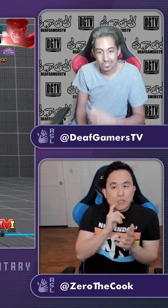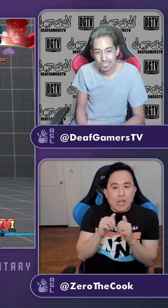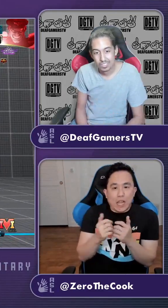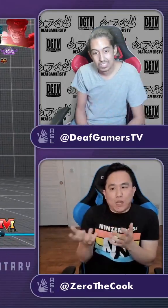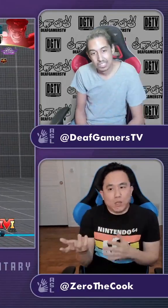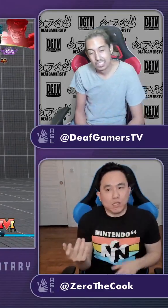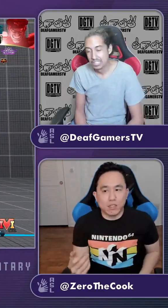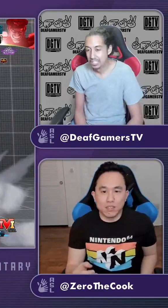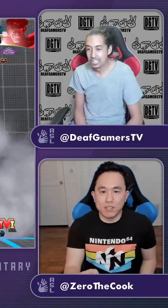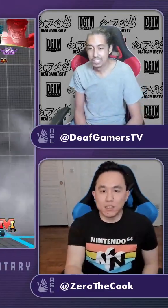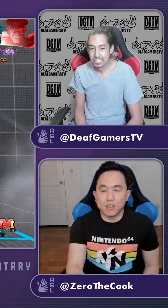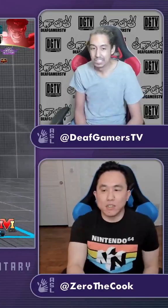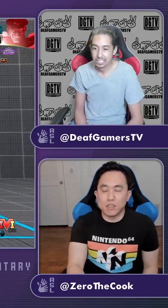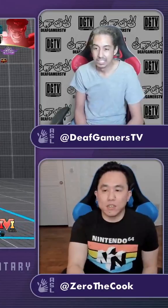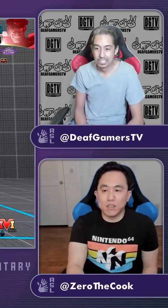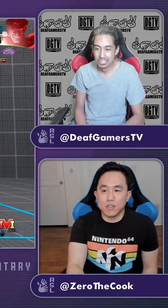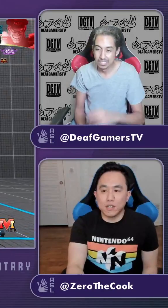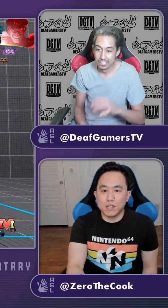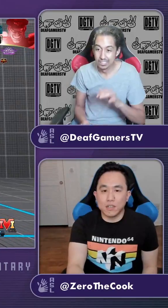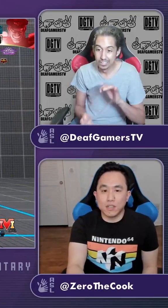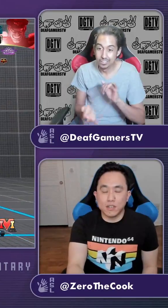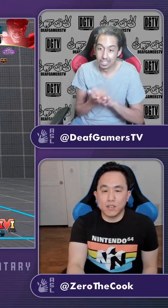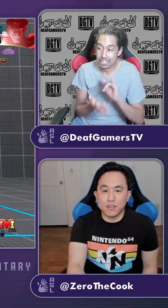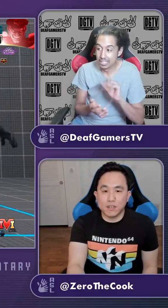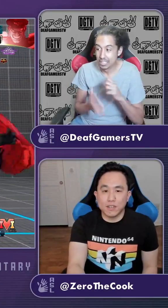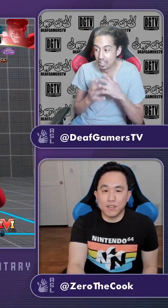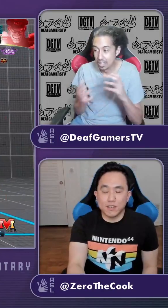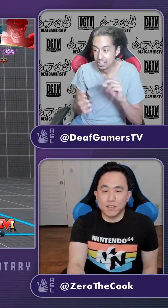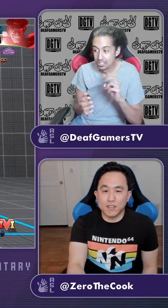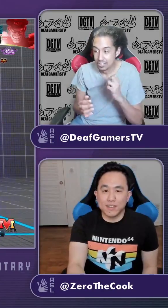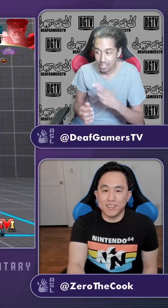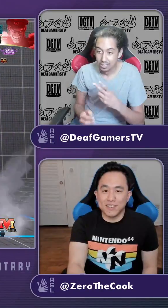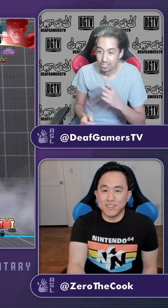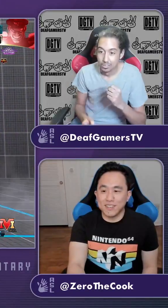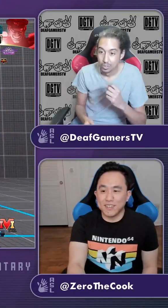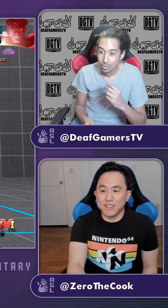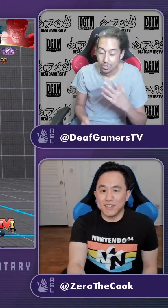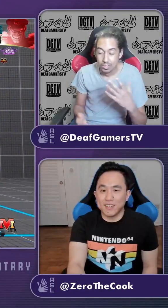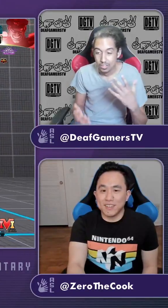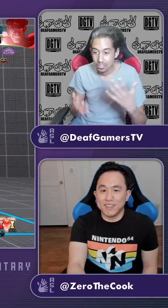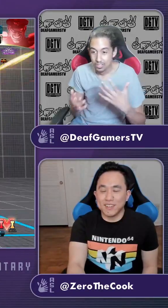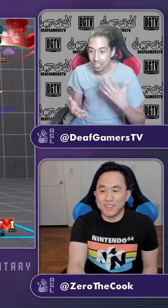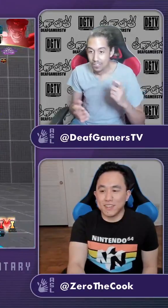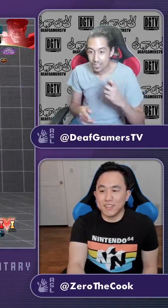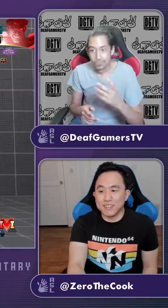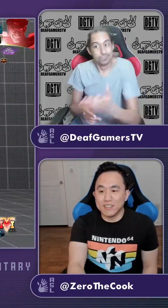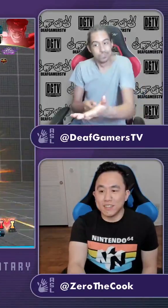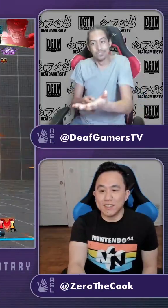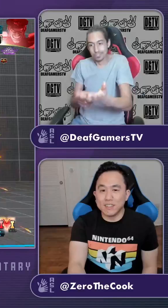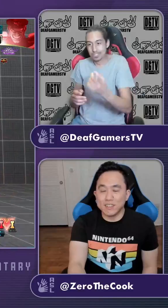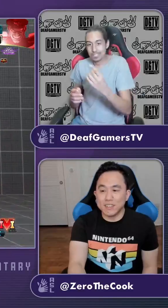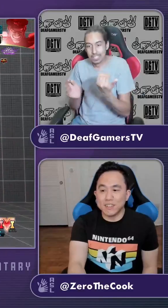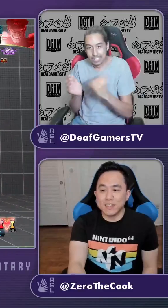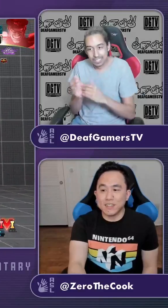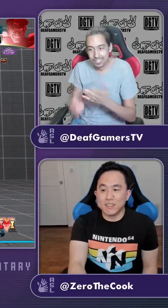Yo, I got to be real chat you're uh Emote gaming chat tonight. been very strong